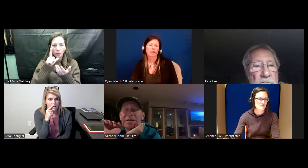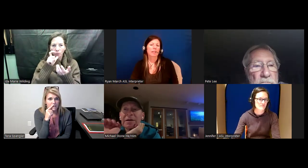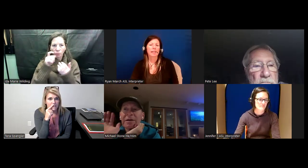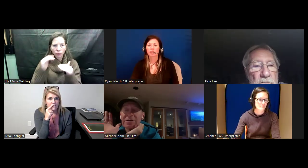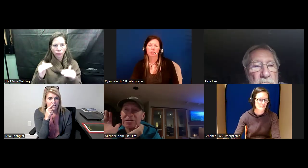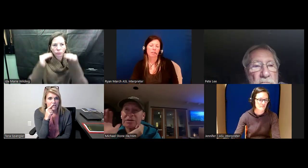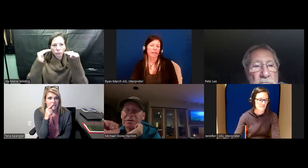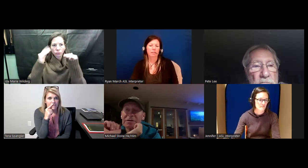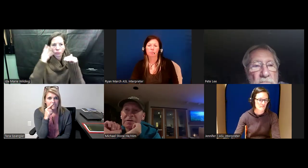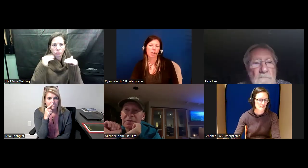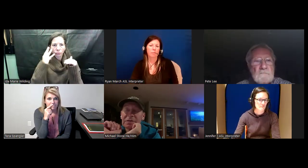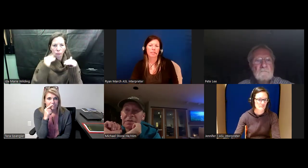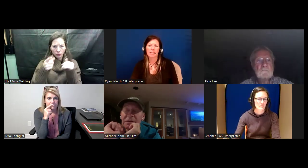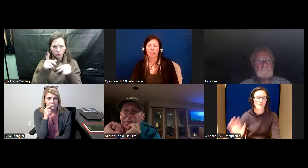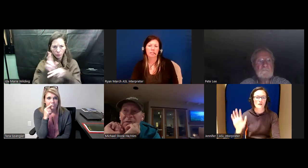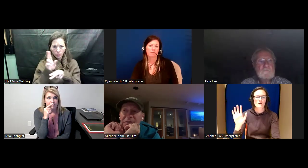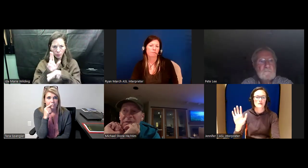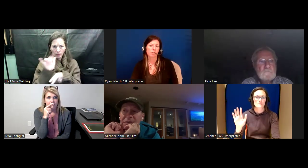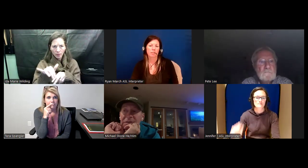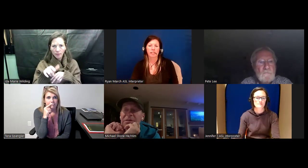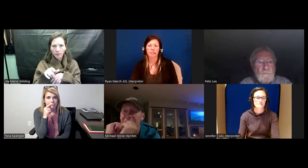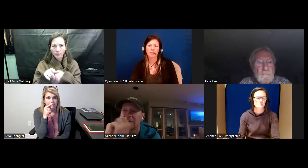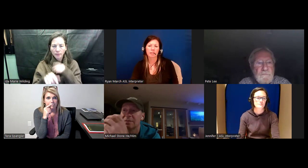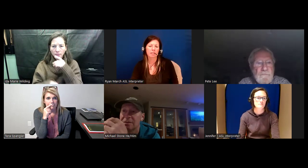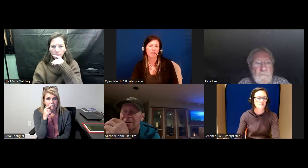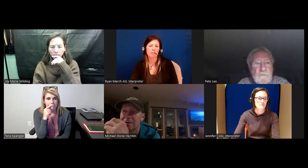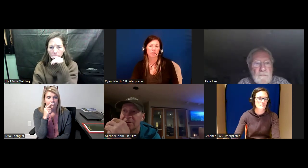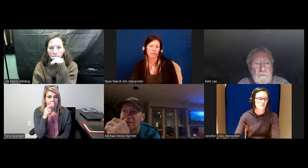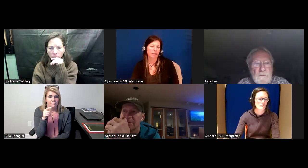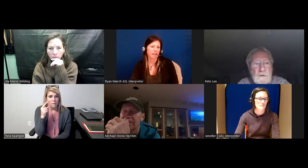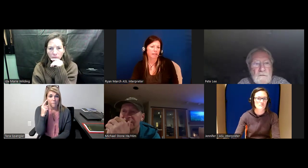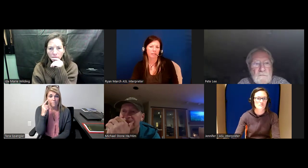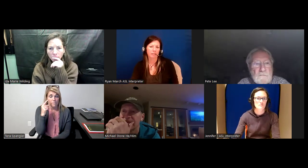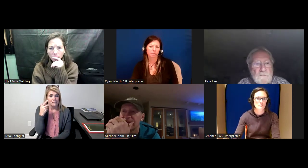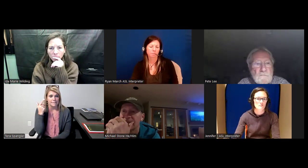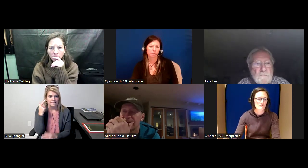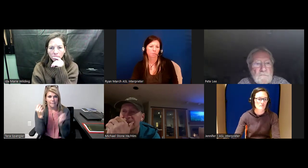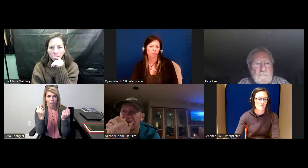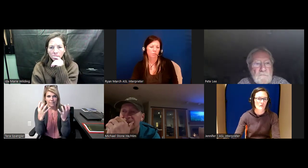question? like extra, like more compensation for different experience or something like that?